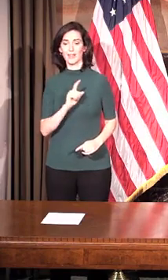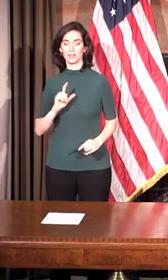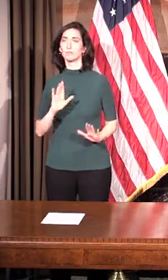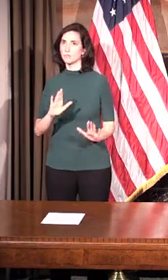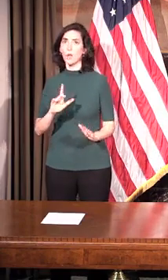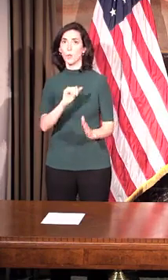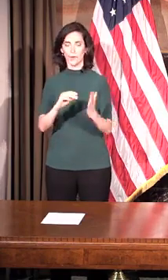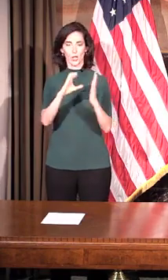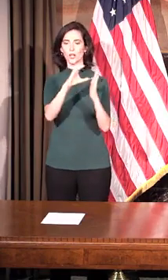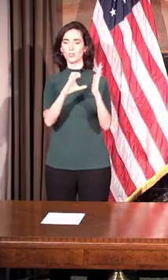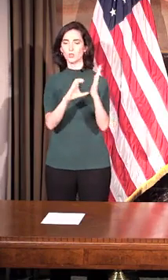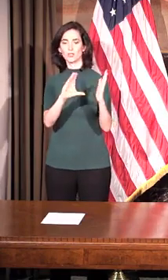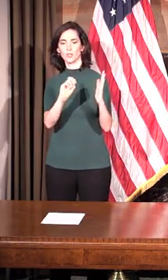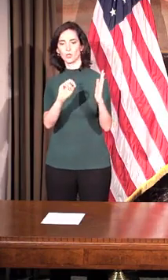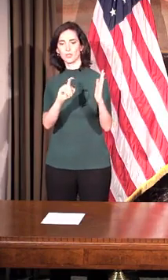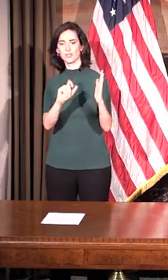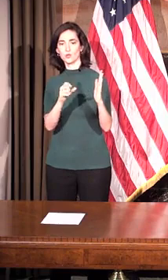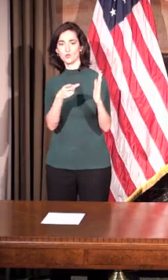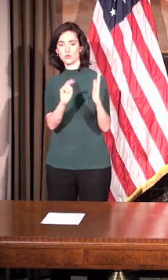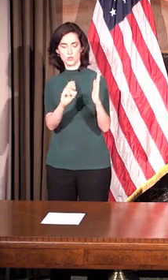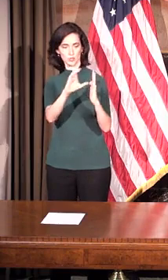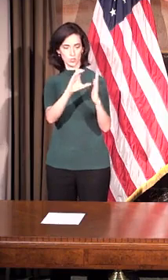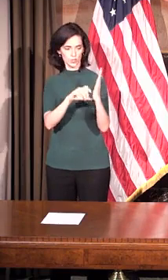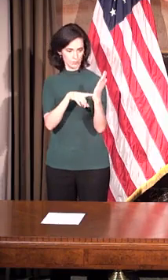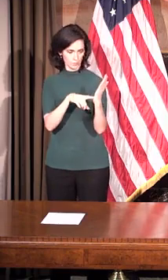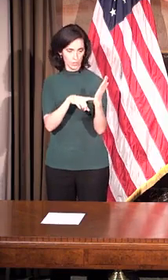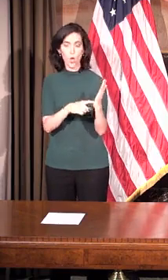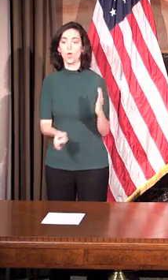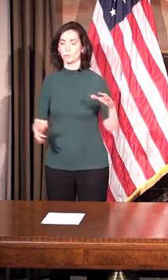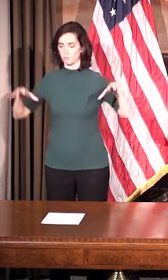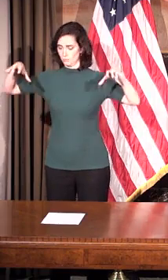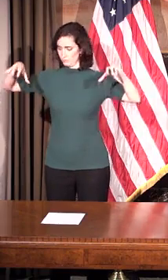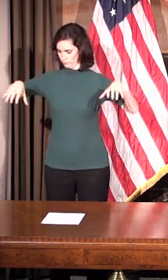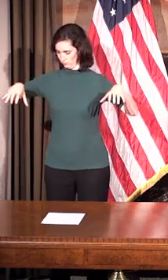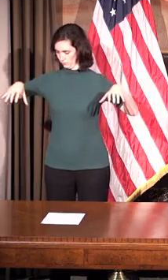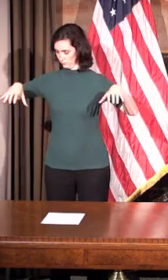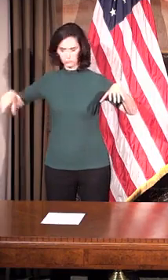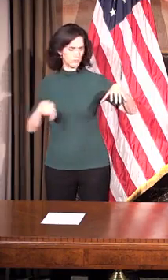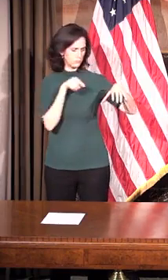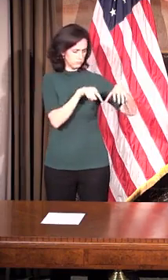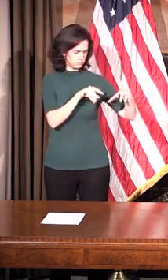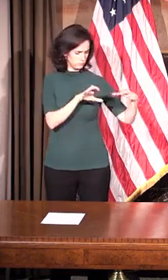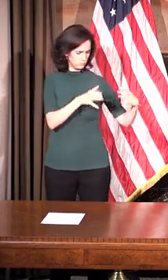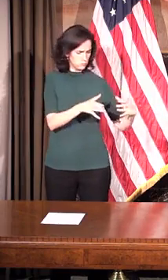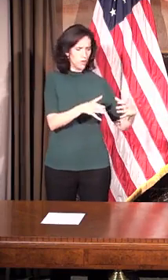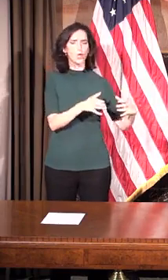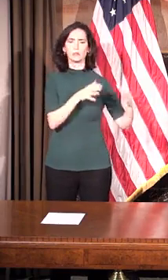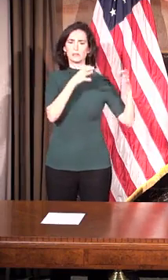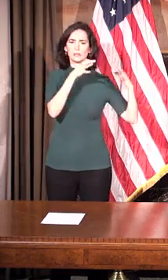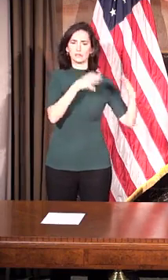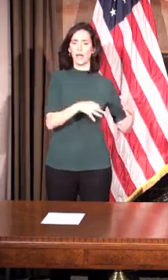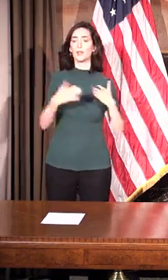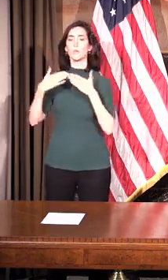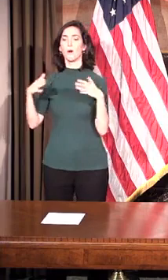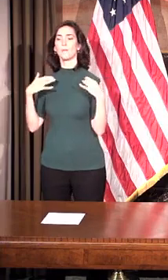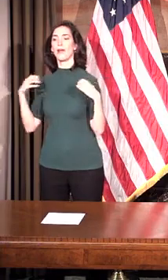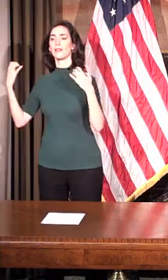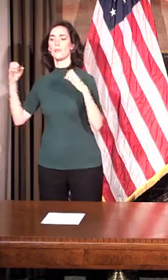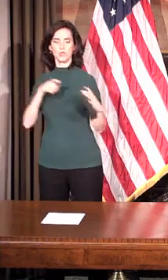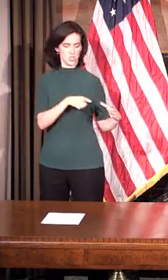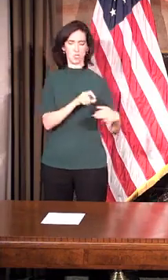Constitution doesn't allow for one chamber of the legislature to overturn a public health